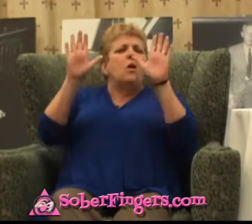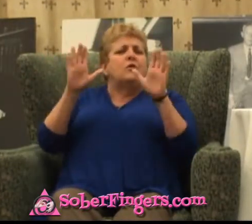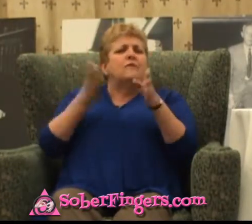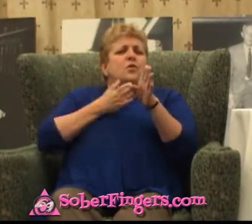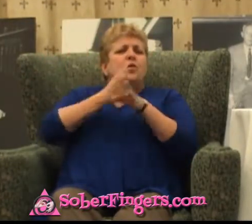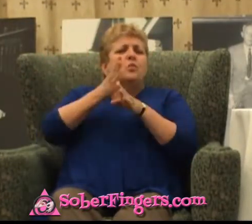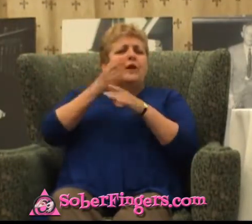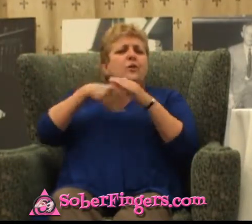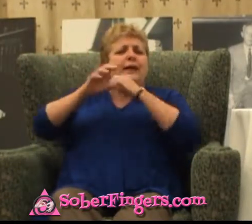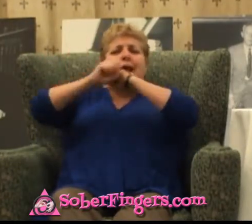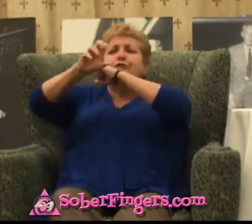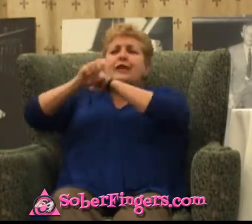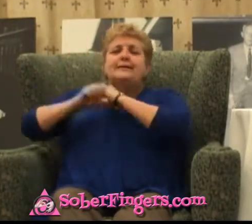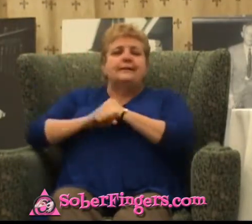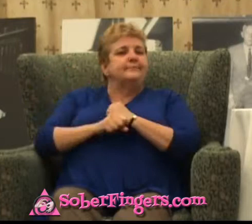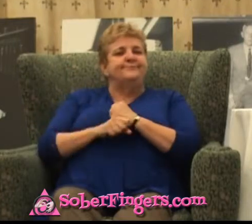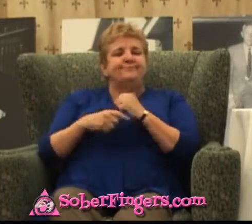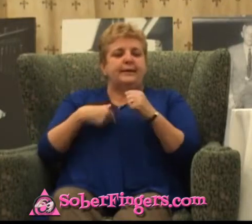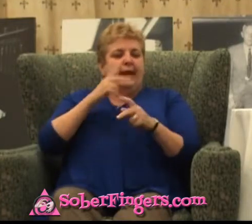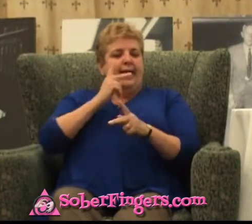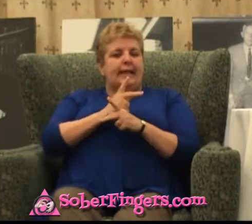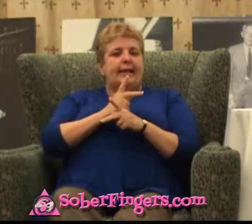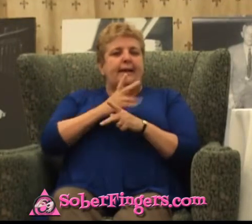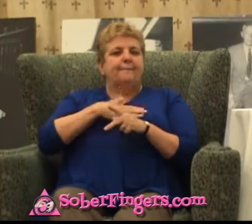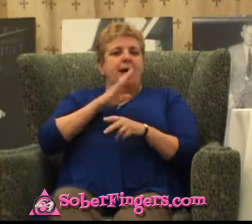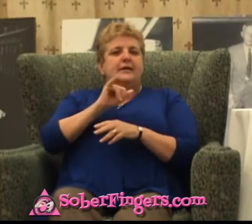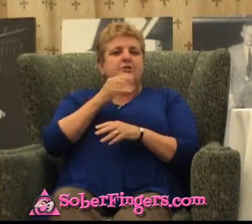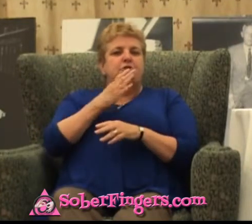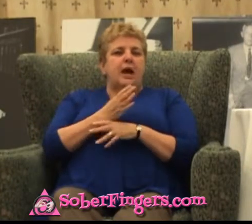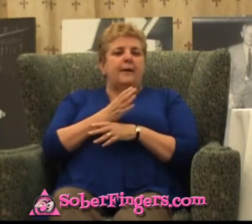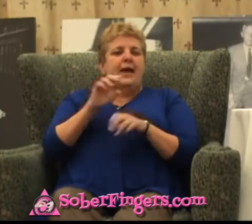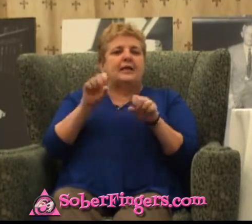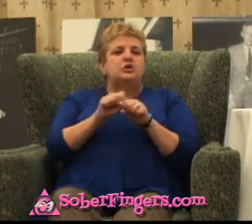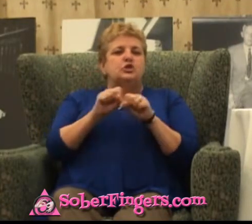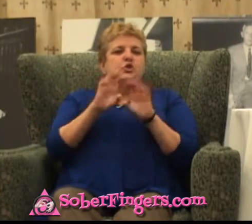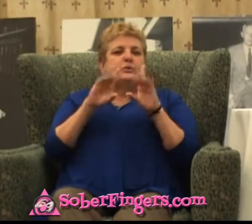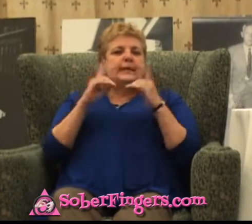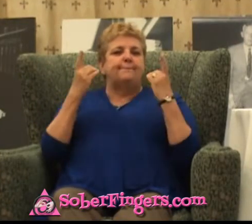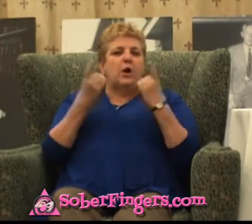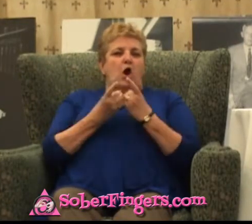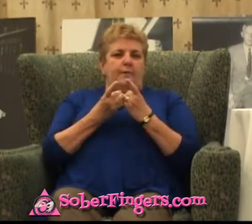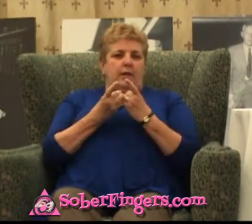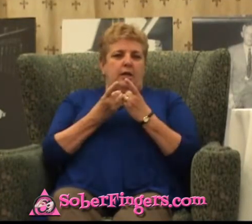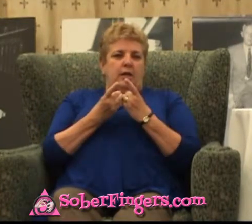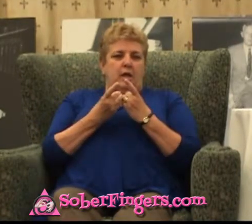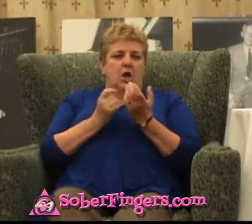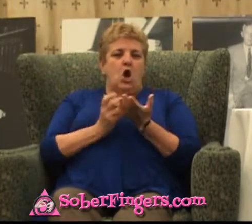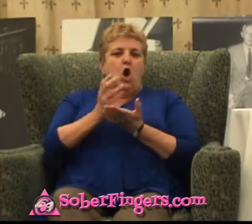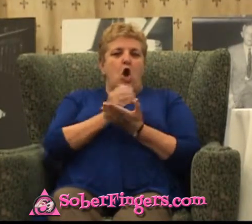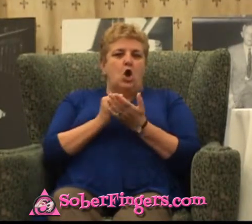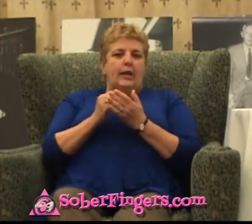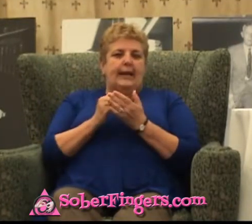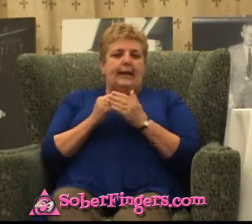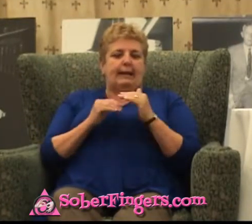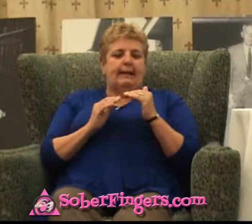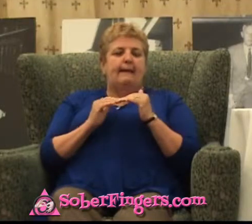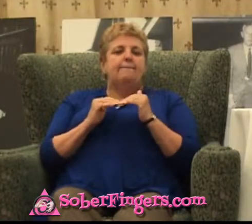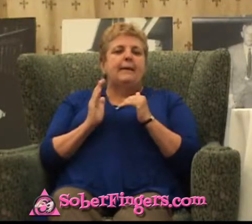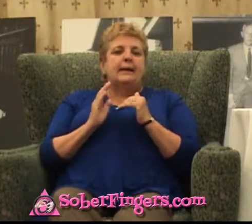and kept my job at the shoe department at a local discount store making minimum wage. And that was at 17. And then a